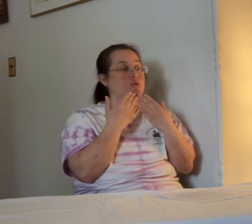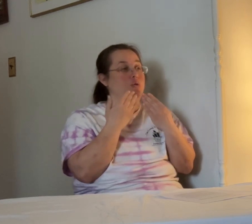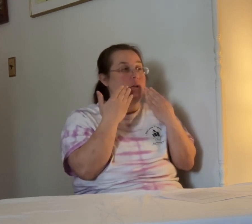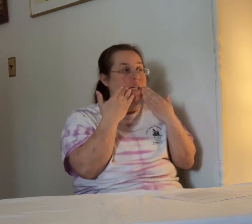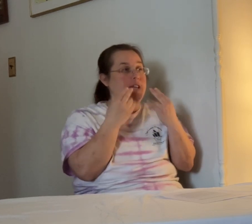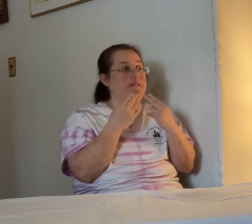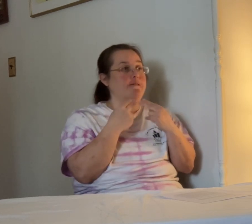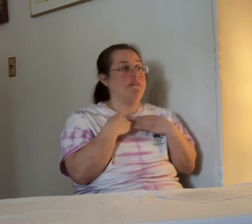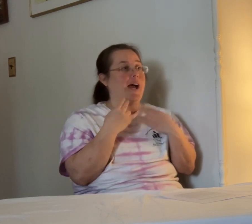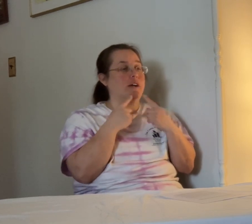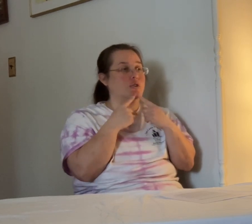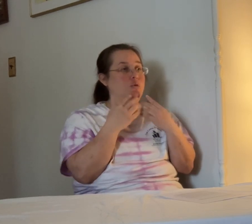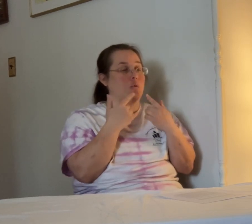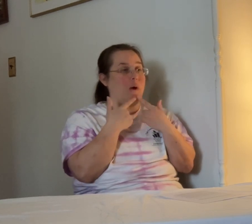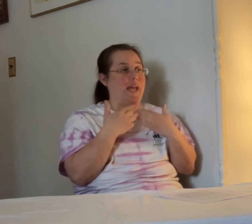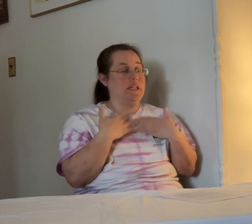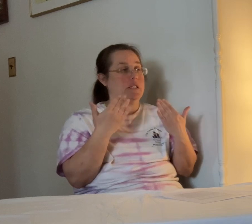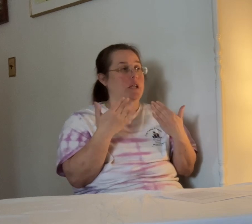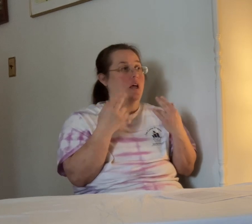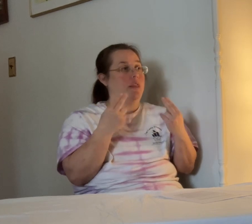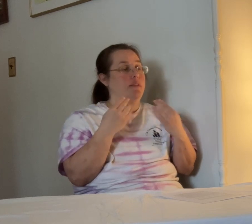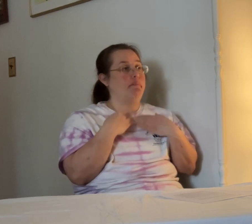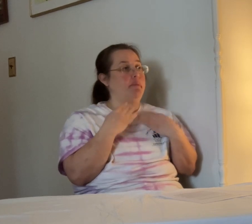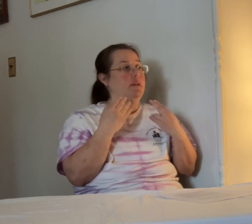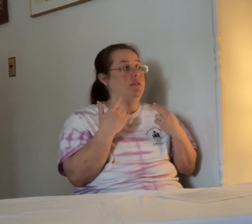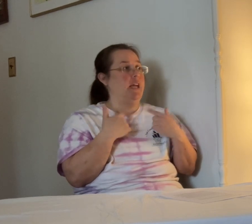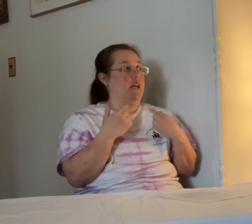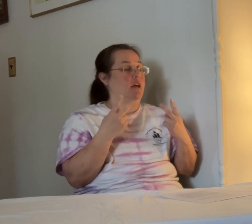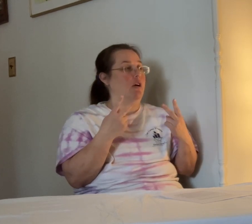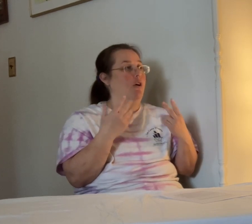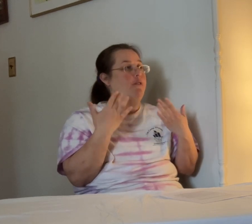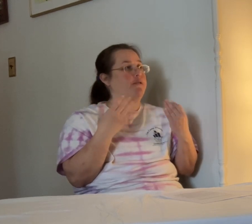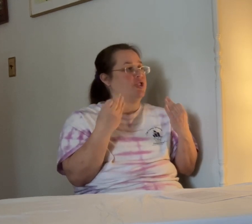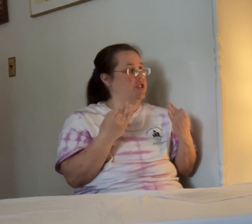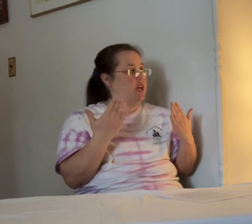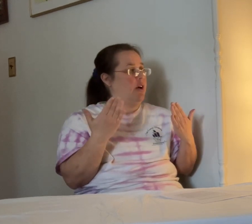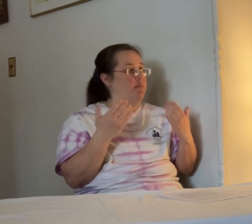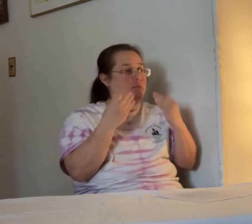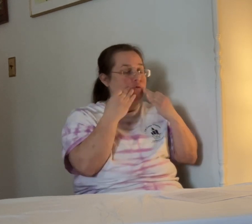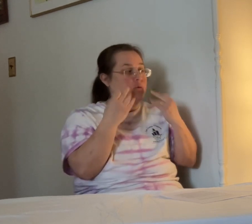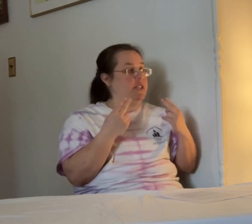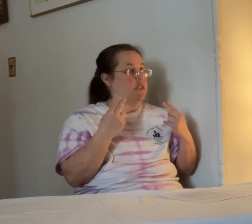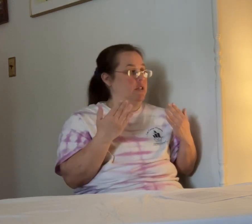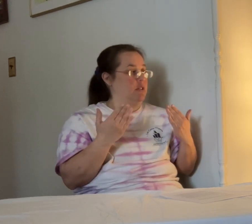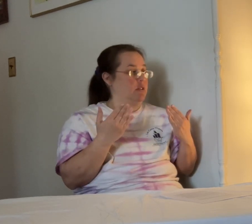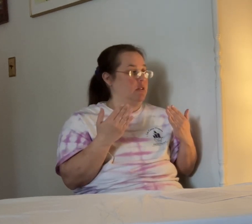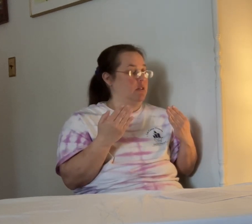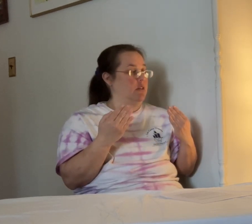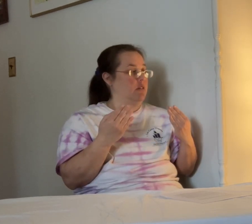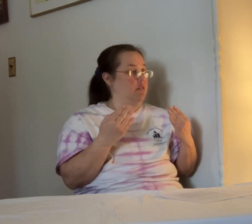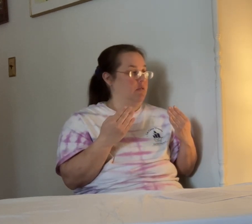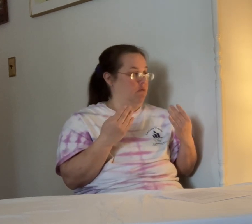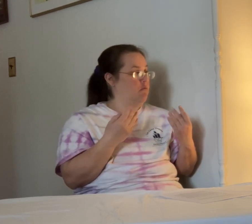to evacuate the building for some reason,